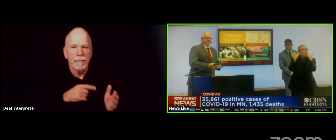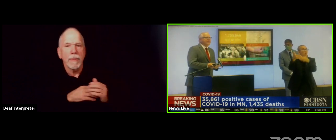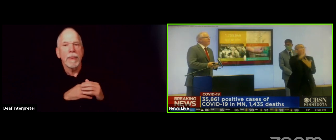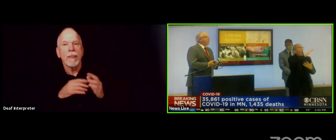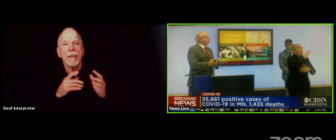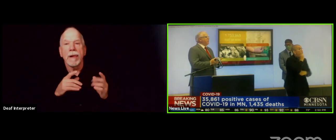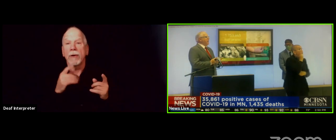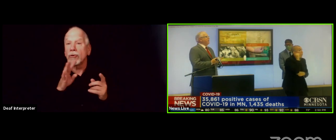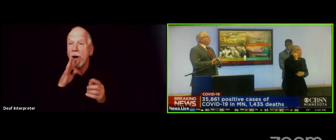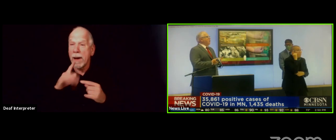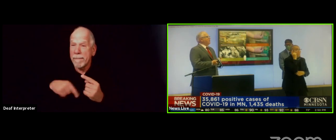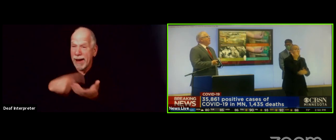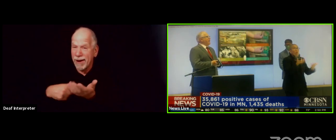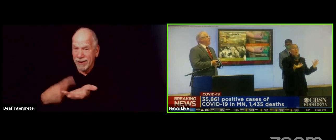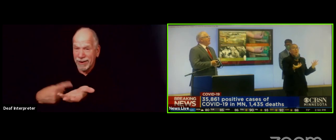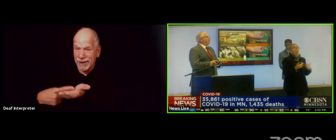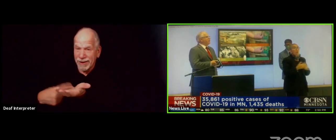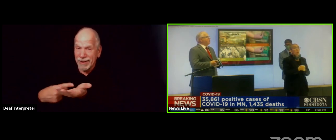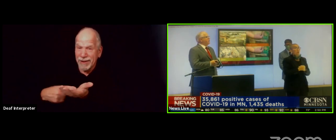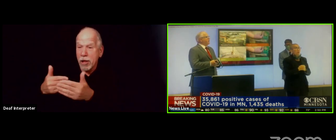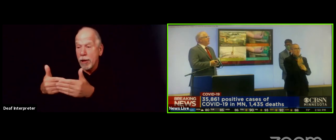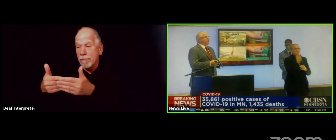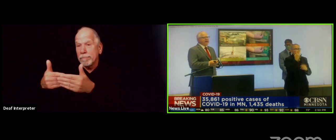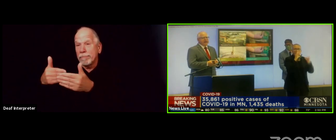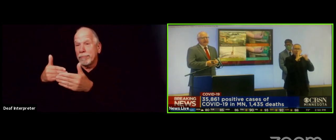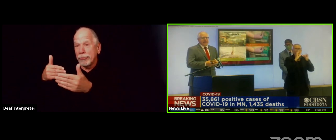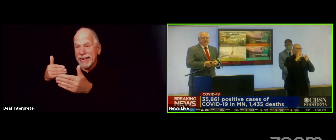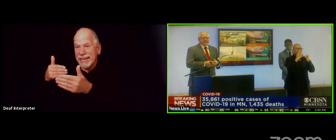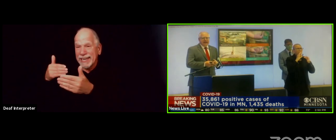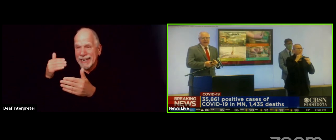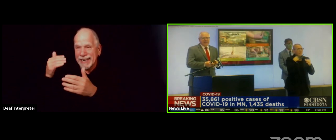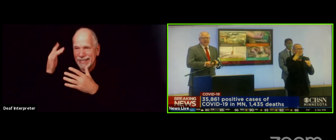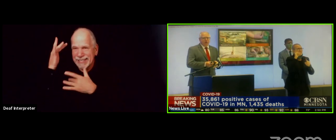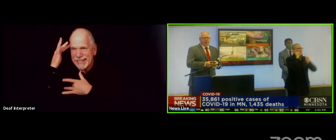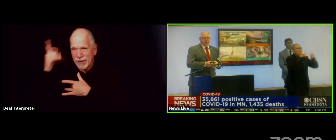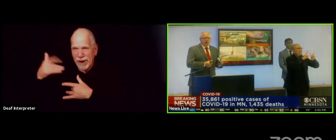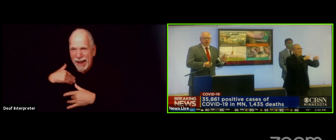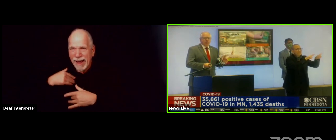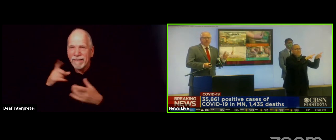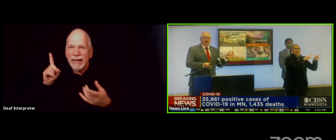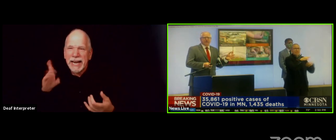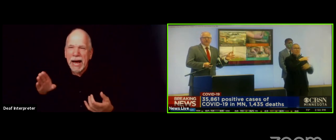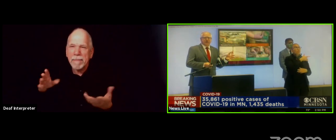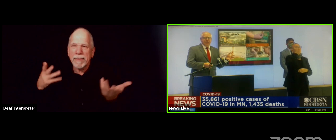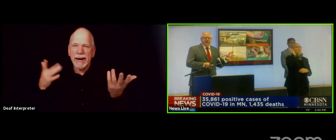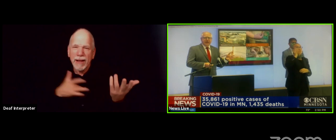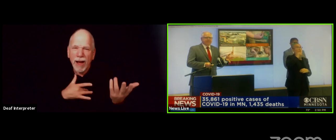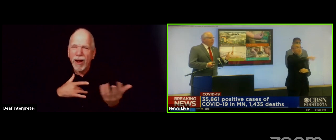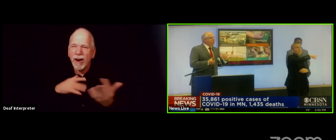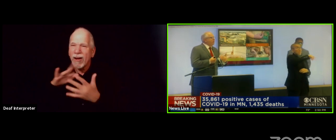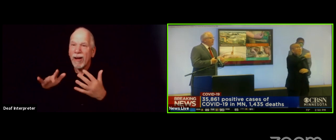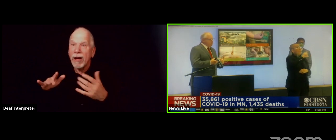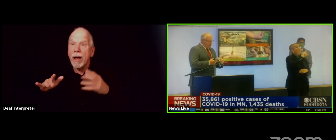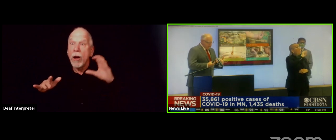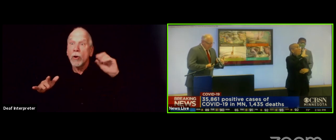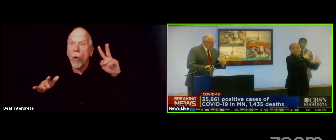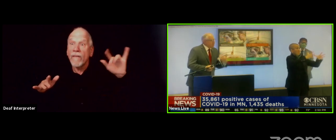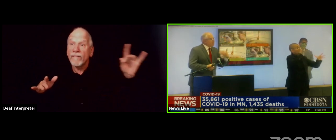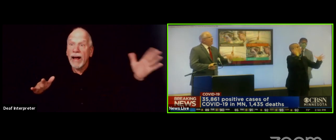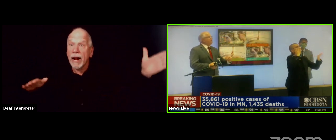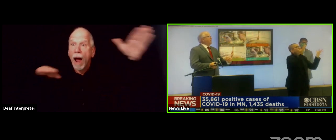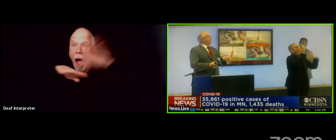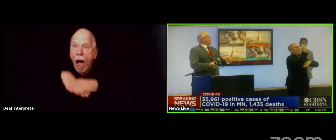then some of them were like the one that we had and we toured the other day is a former long-term care facility. And what we did is